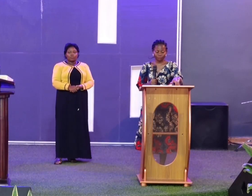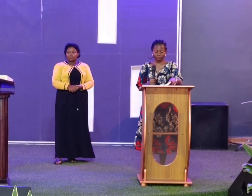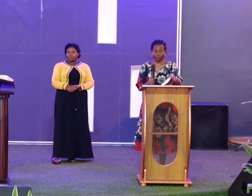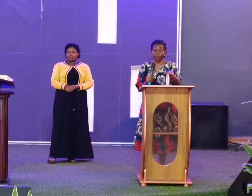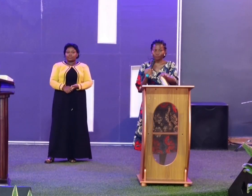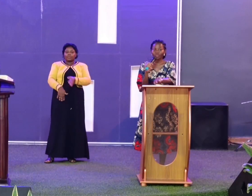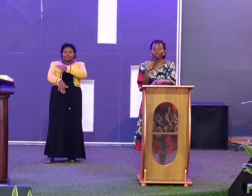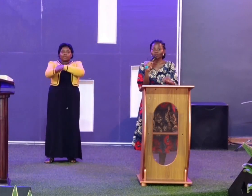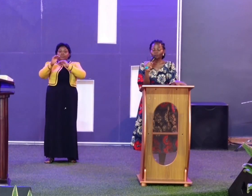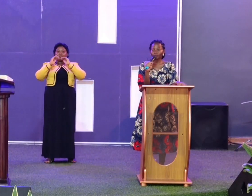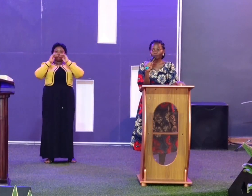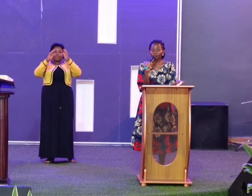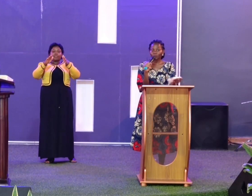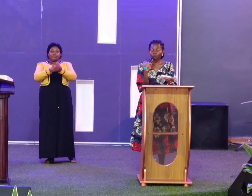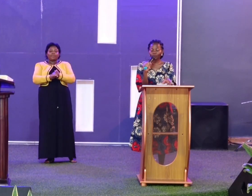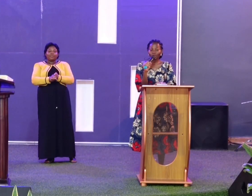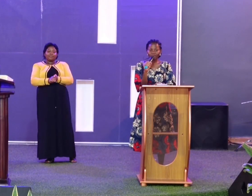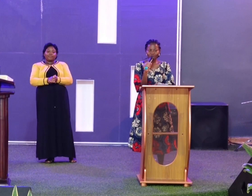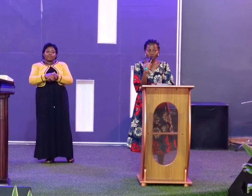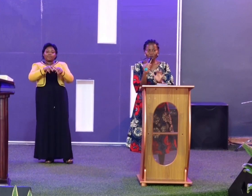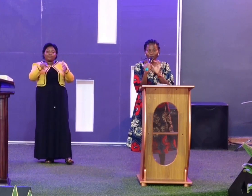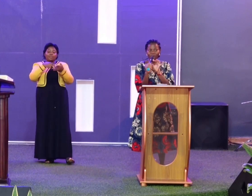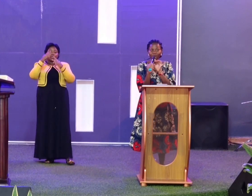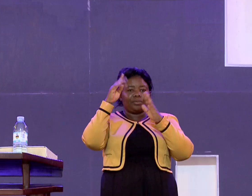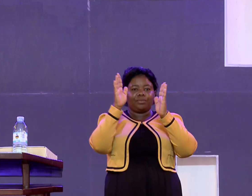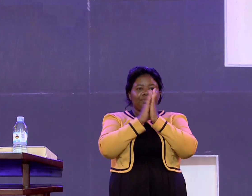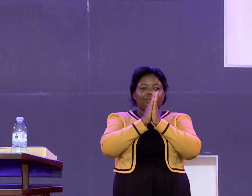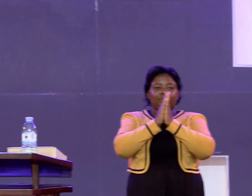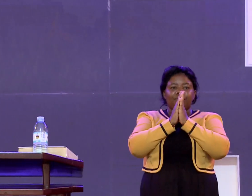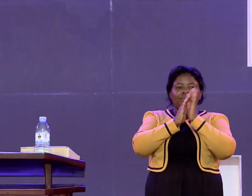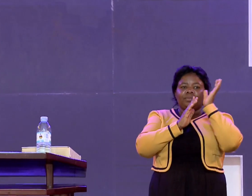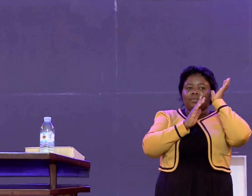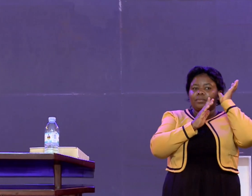May God bless you so much. Let's just wind up with a word of prayer. Katisabe.